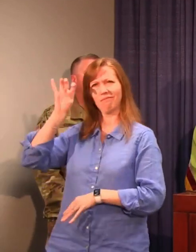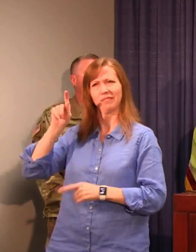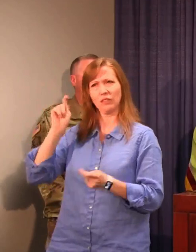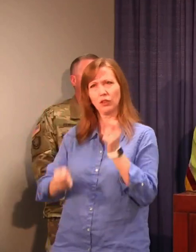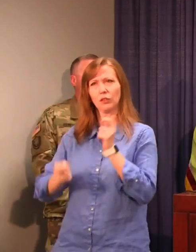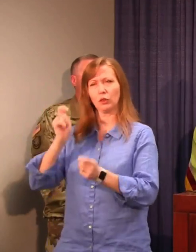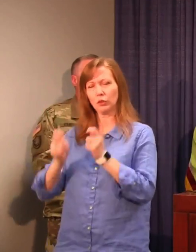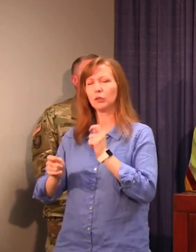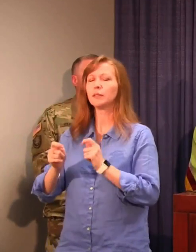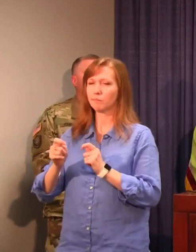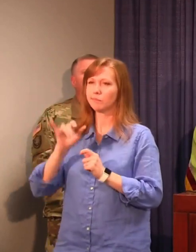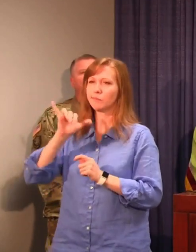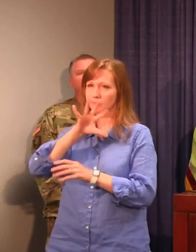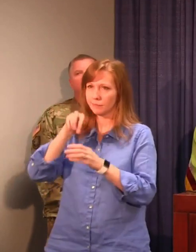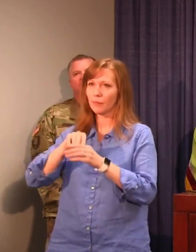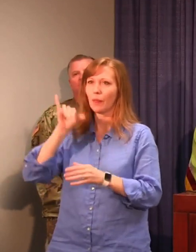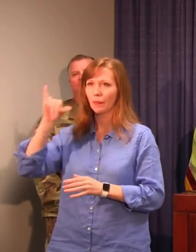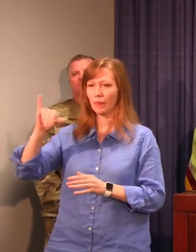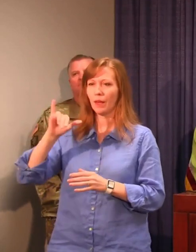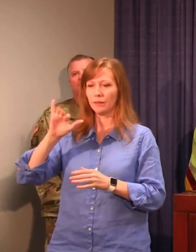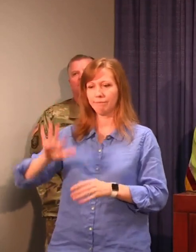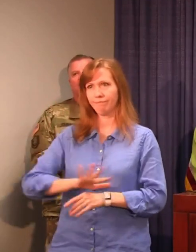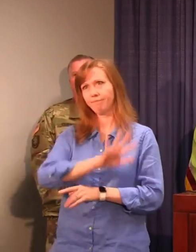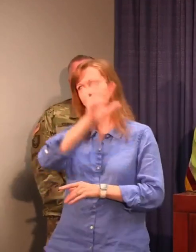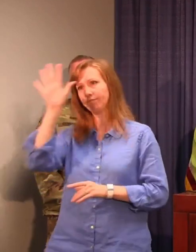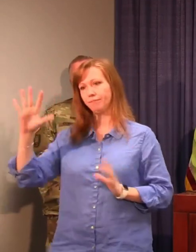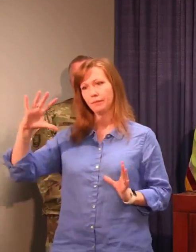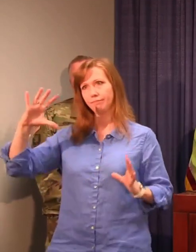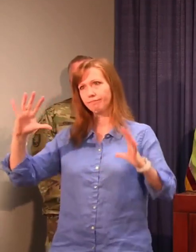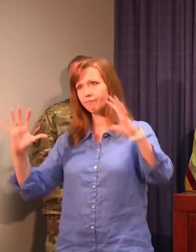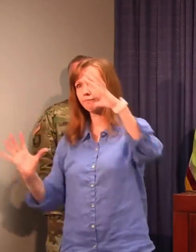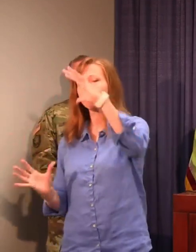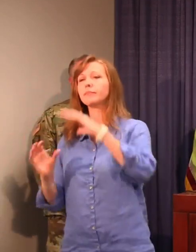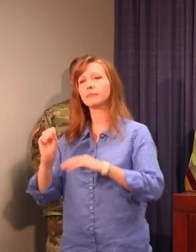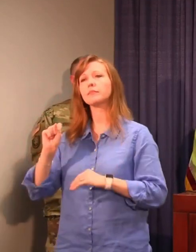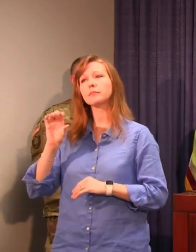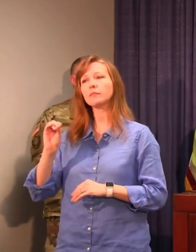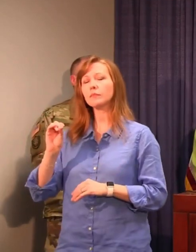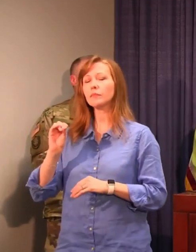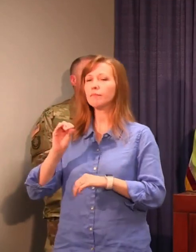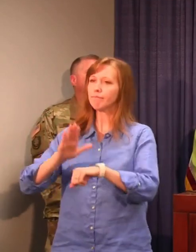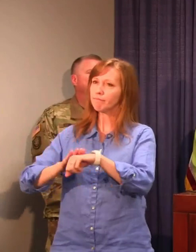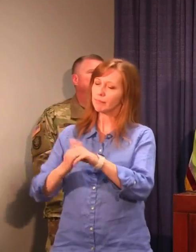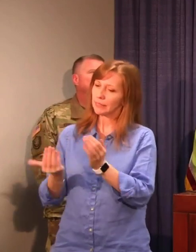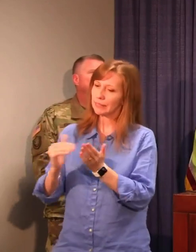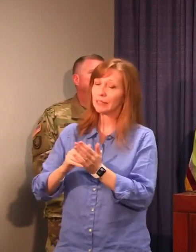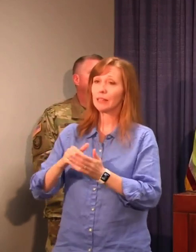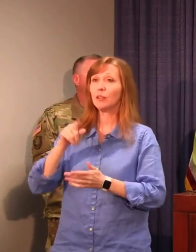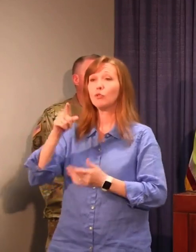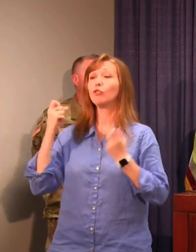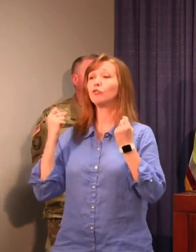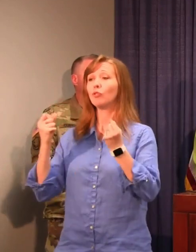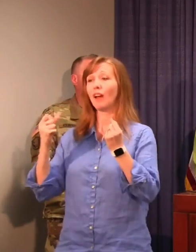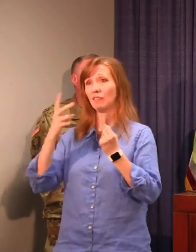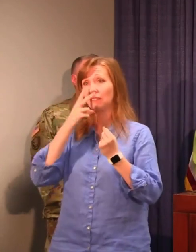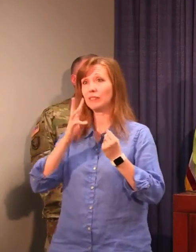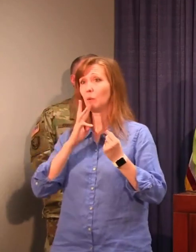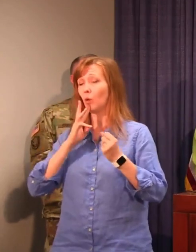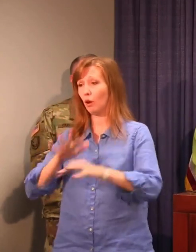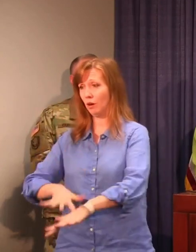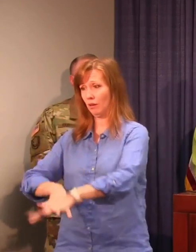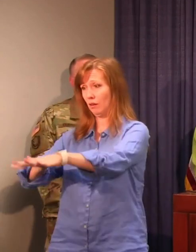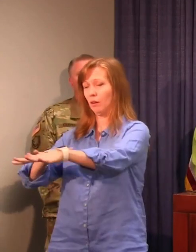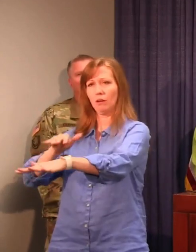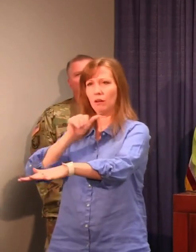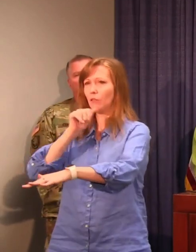we can impart to the public is do not drive through standing water if you don't know how deep it is and you don't know